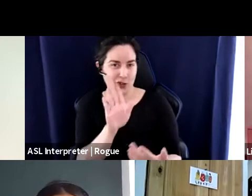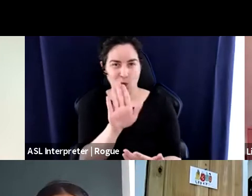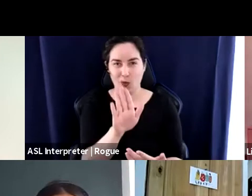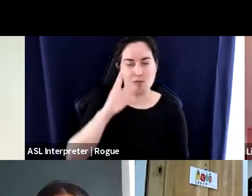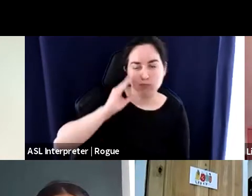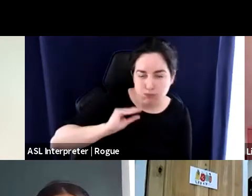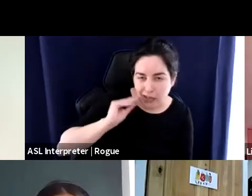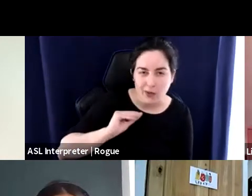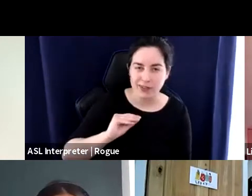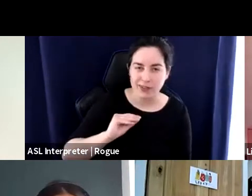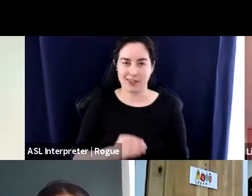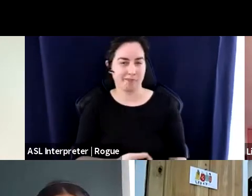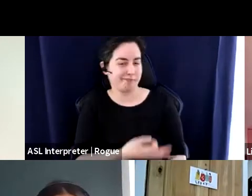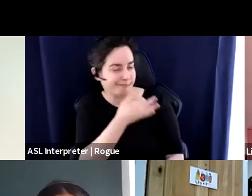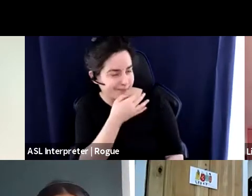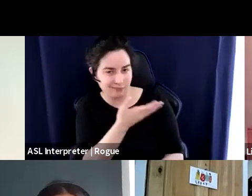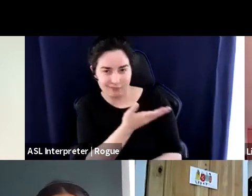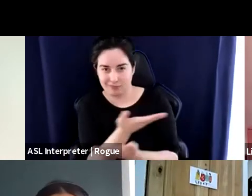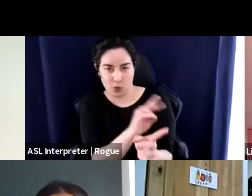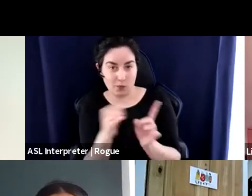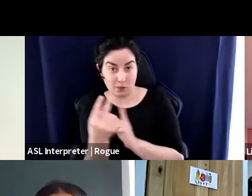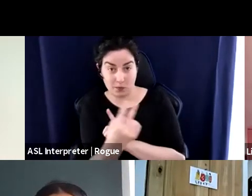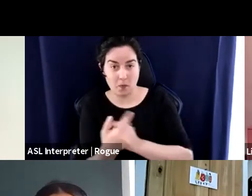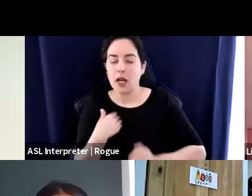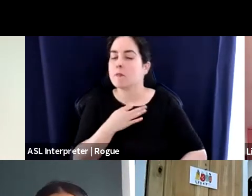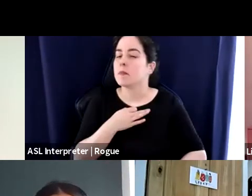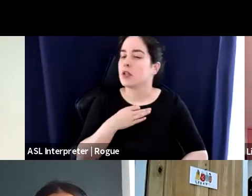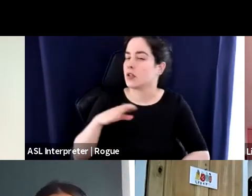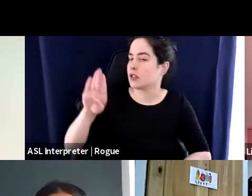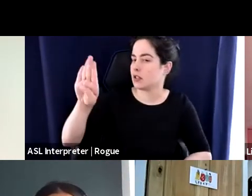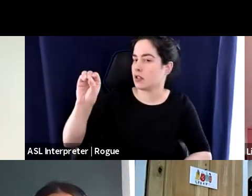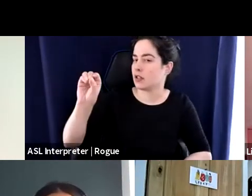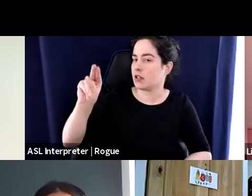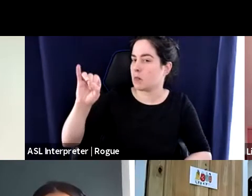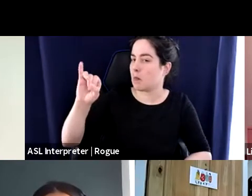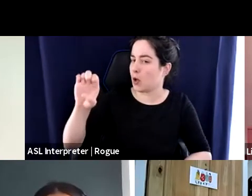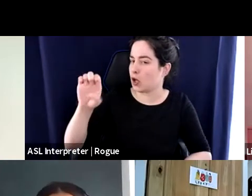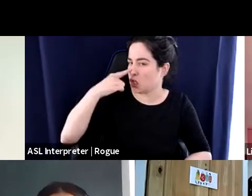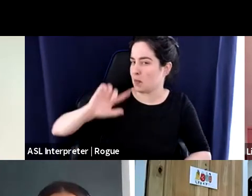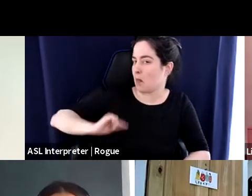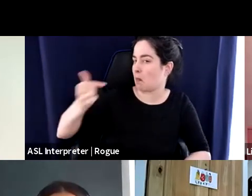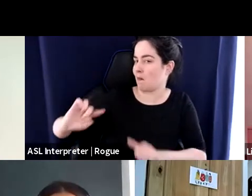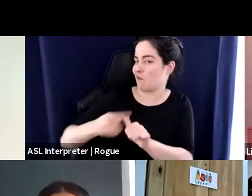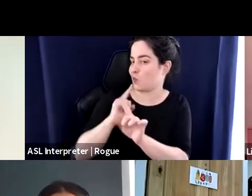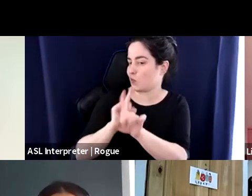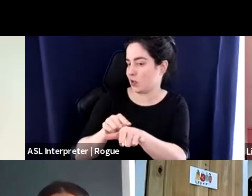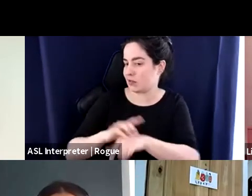experience, but I wonder if we could ask you, Bonnie, to start us off with that.